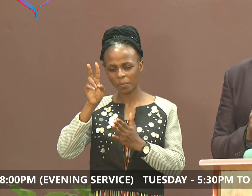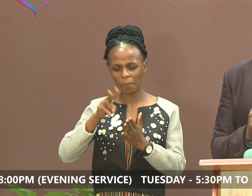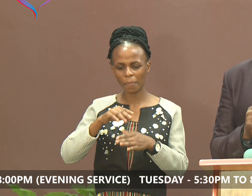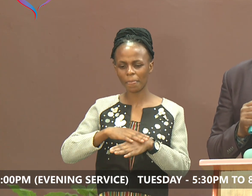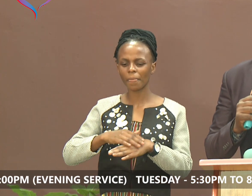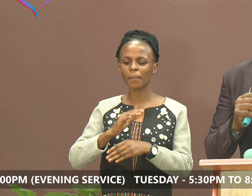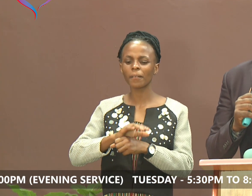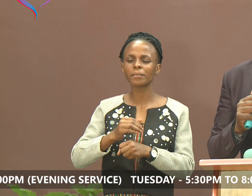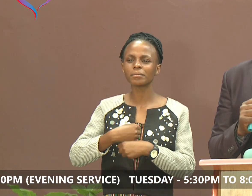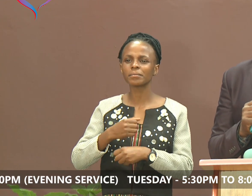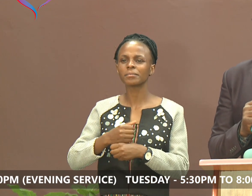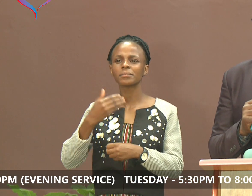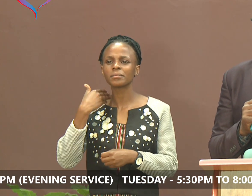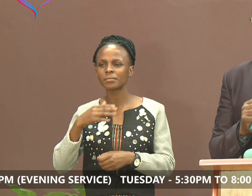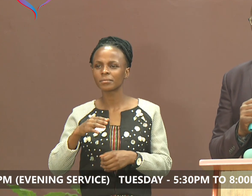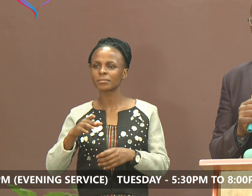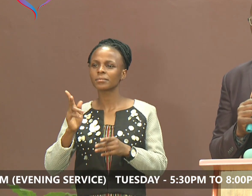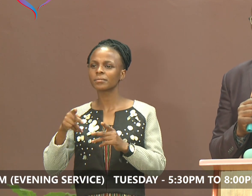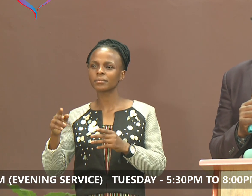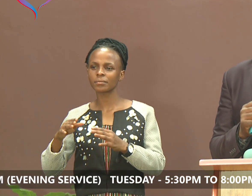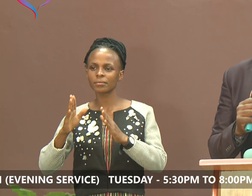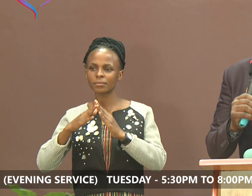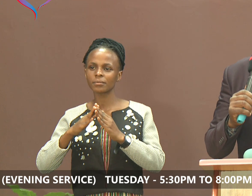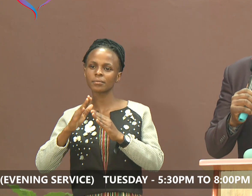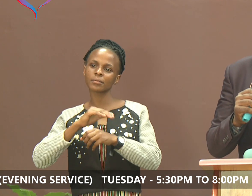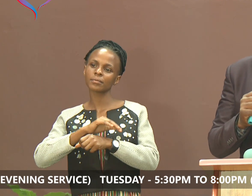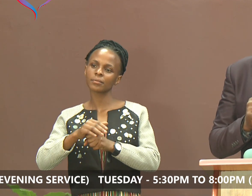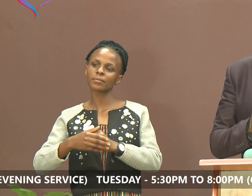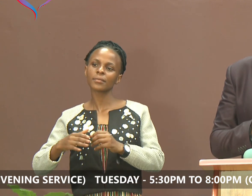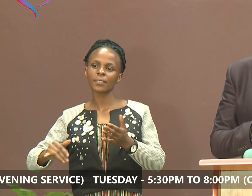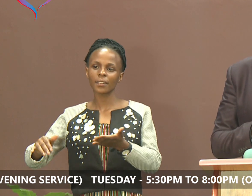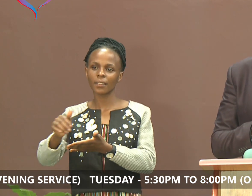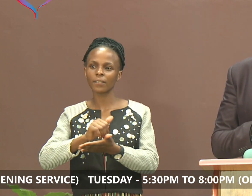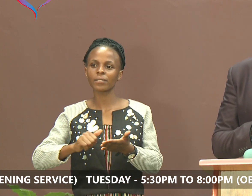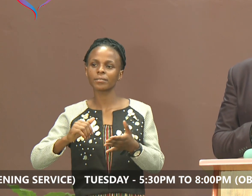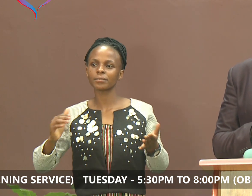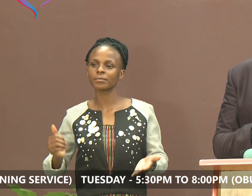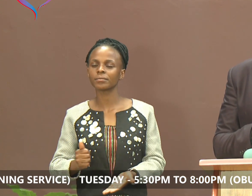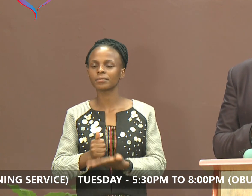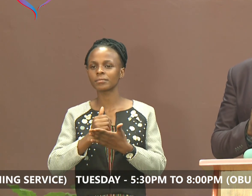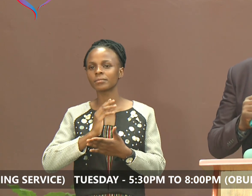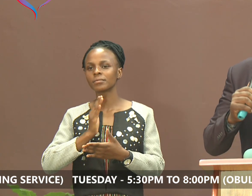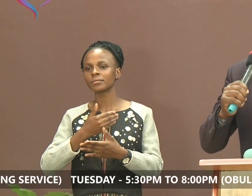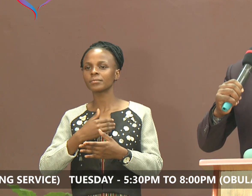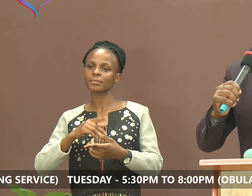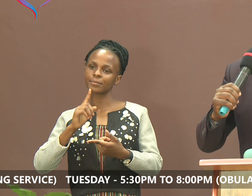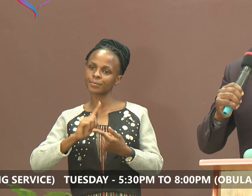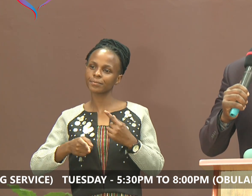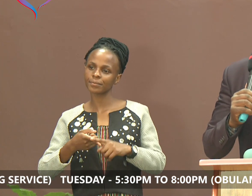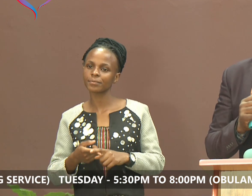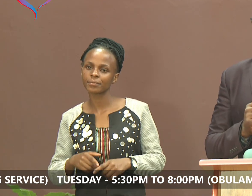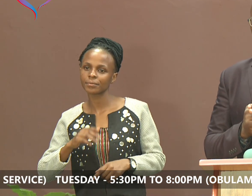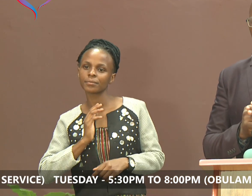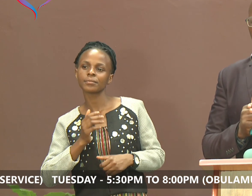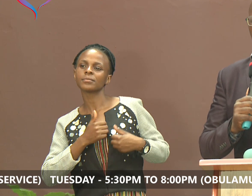abawaka, let's call it environment. A facilitating omukwano gwaffe ba spouse, a facilitating